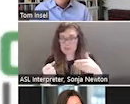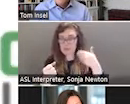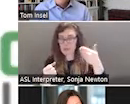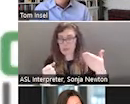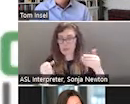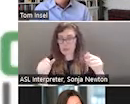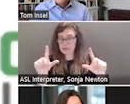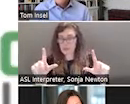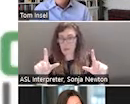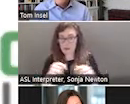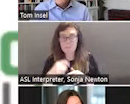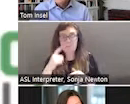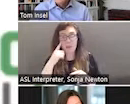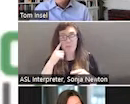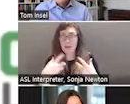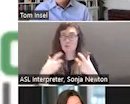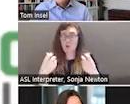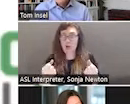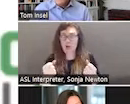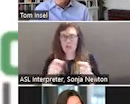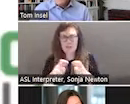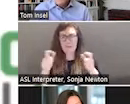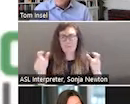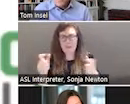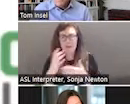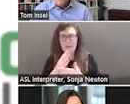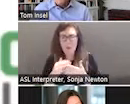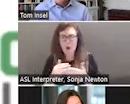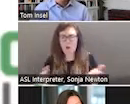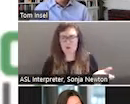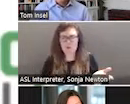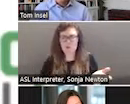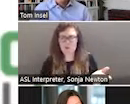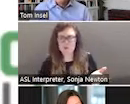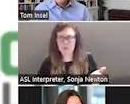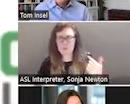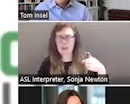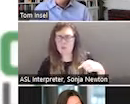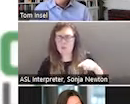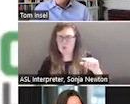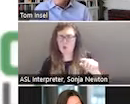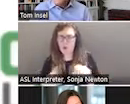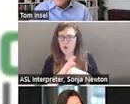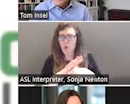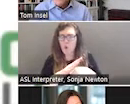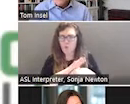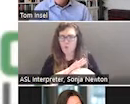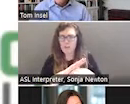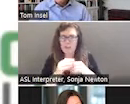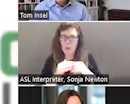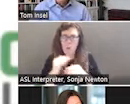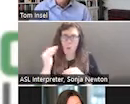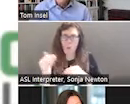mental health is the biggest part of this. And that's really happened over the pandemic. We surpassed $5